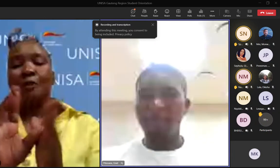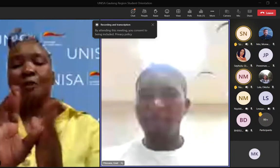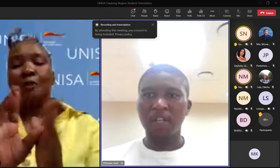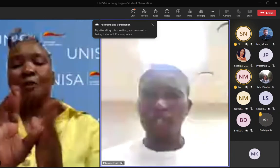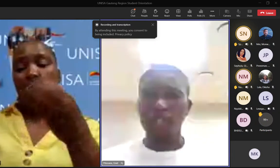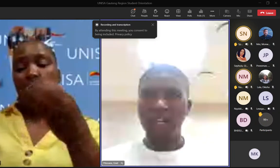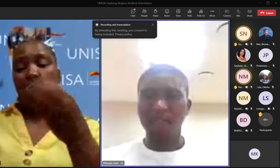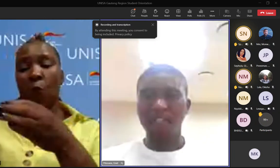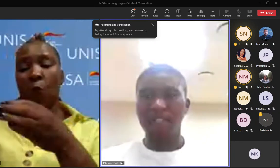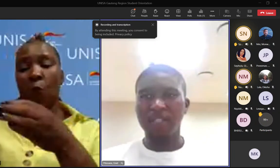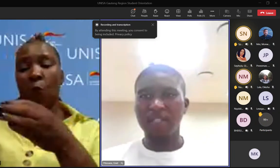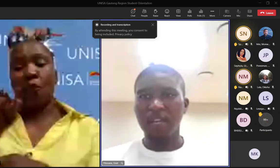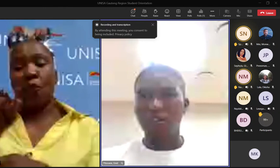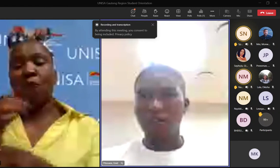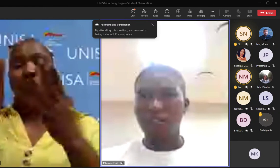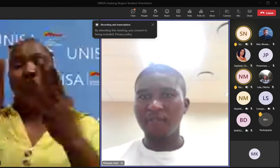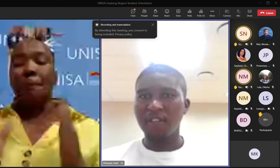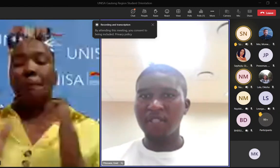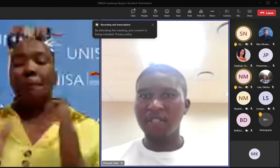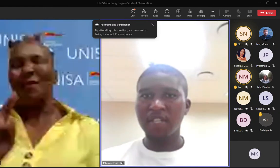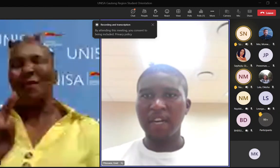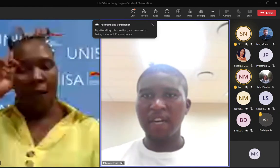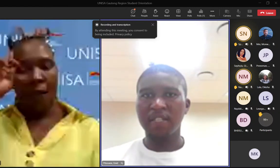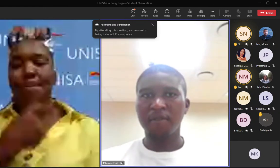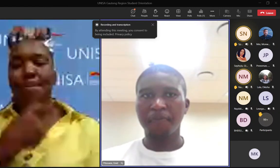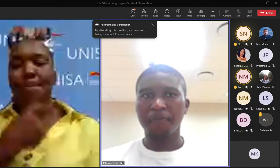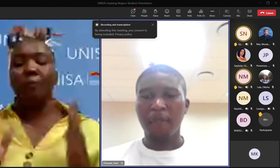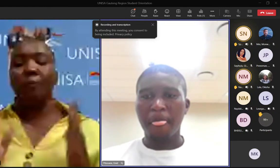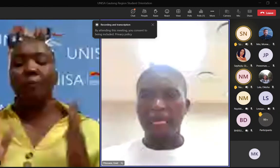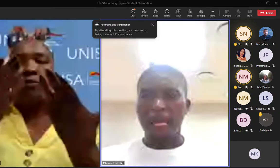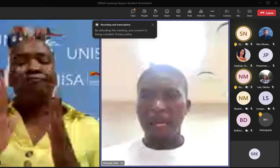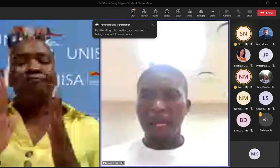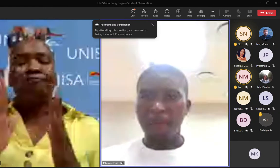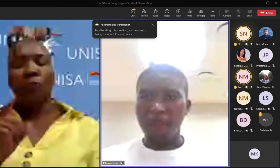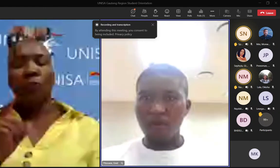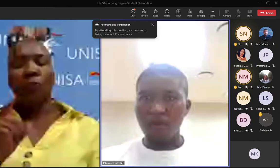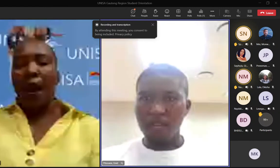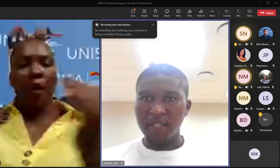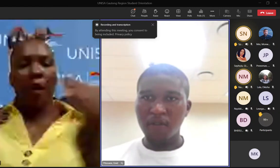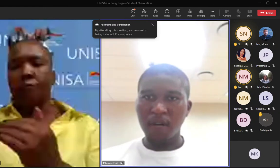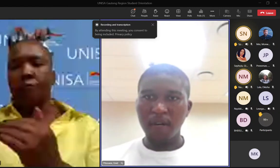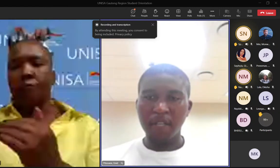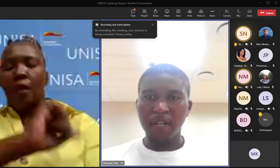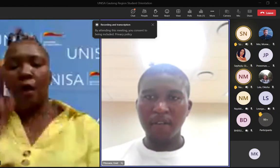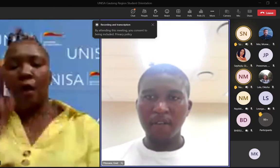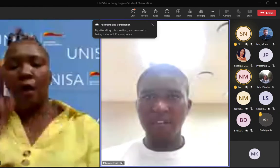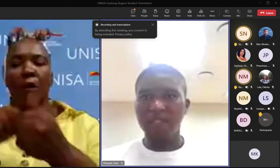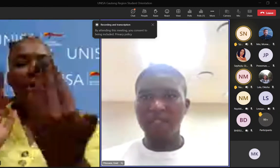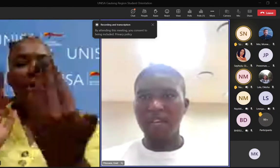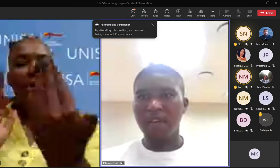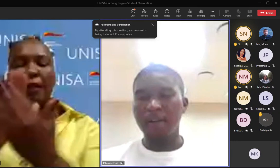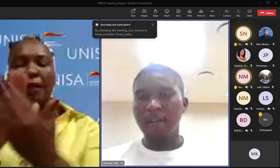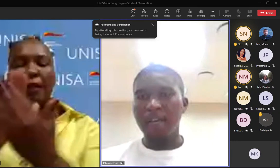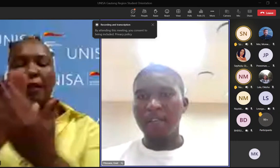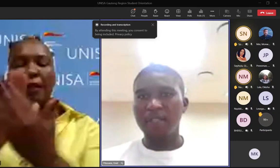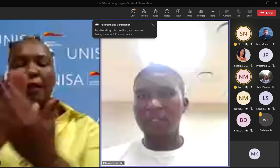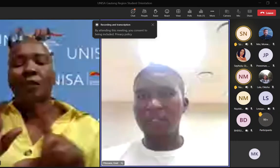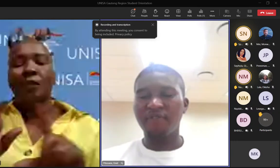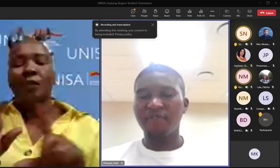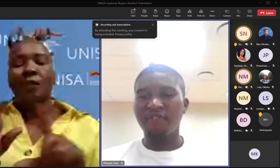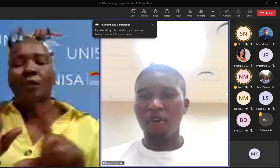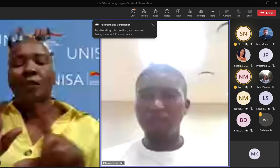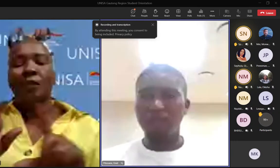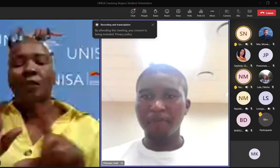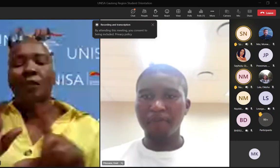then come forward with their grievances should they face any challenges and the unisa student representative council